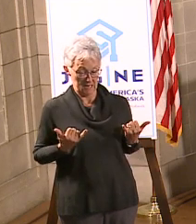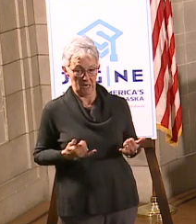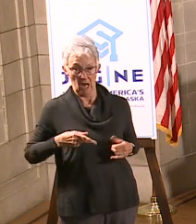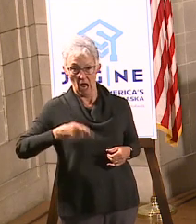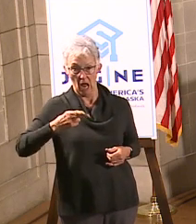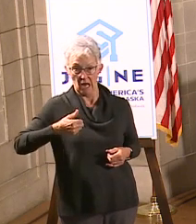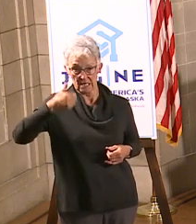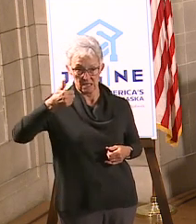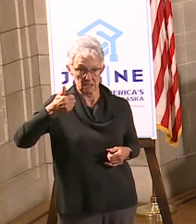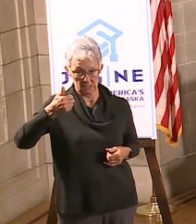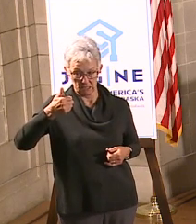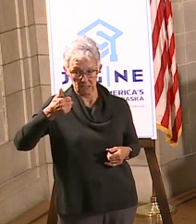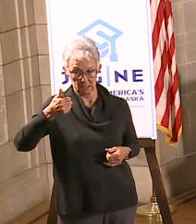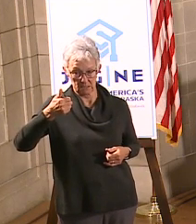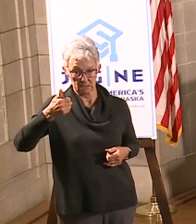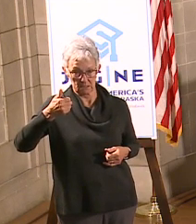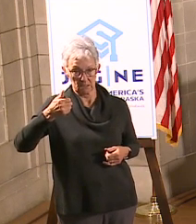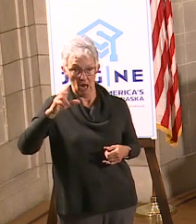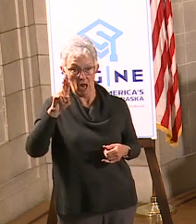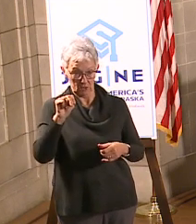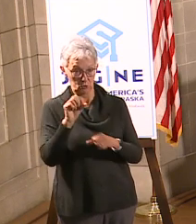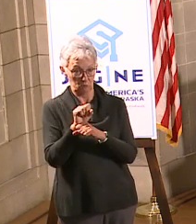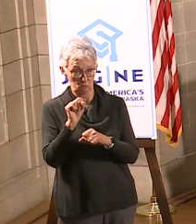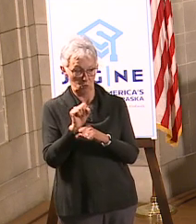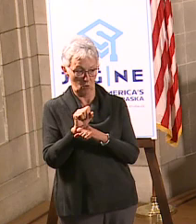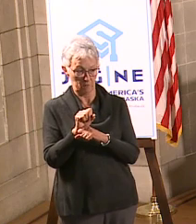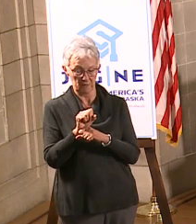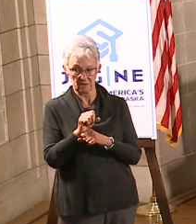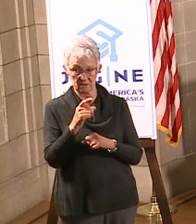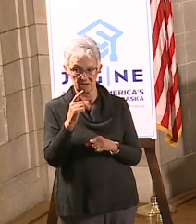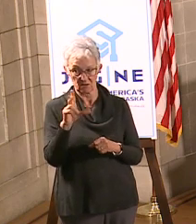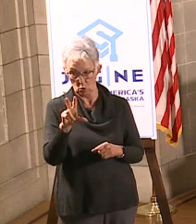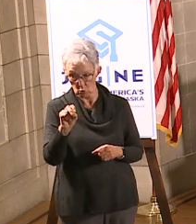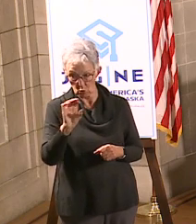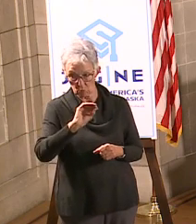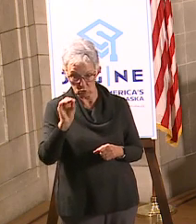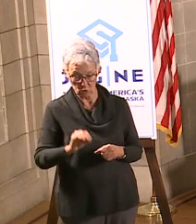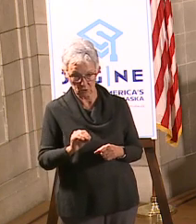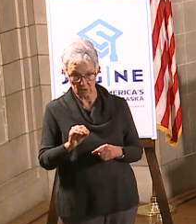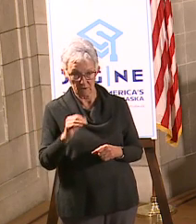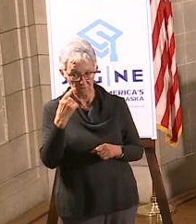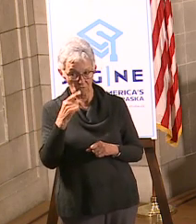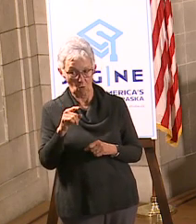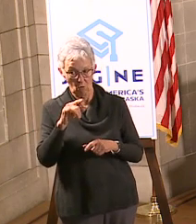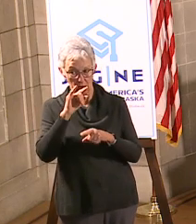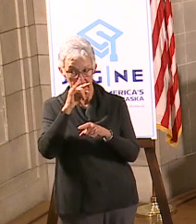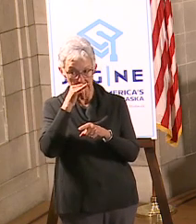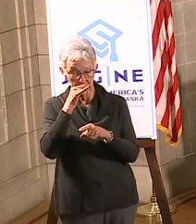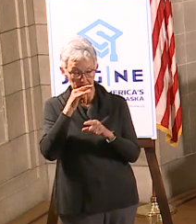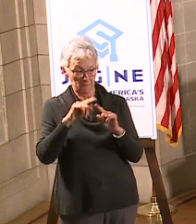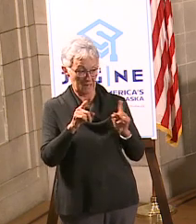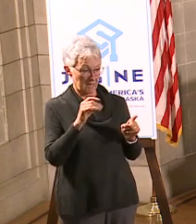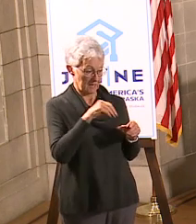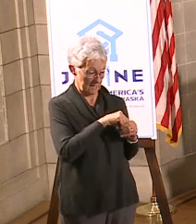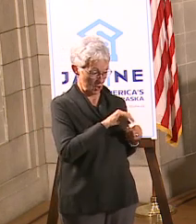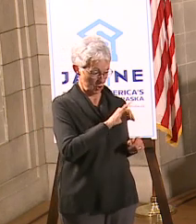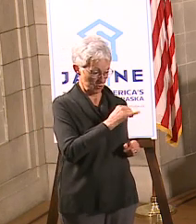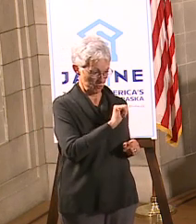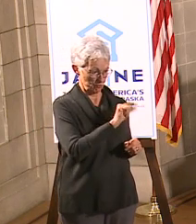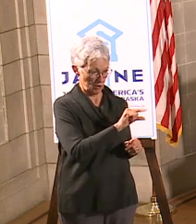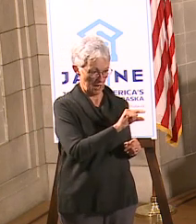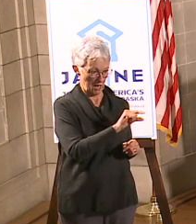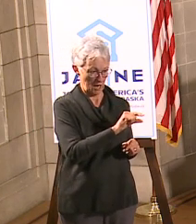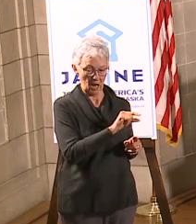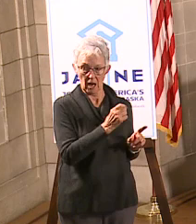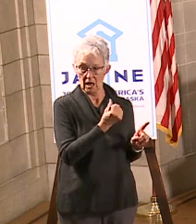was among 18 and 19-year-olds. It was 30%. Not if you were in JAG, it was only 11%, 3